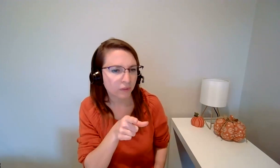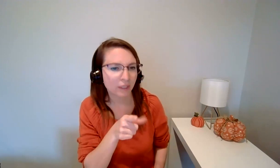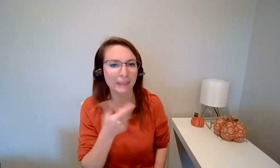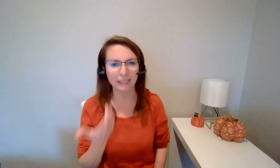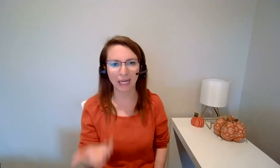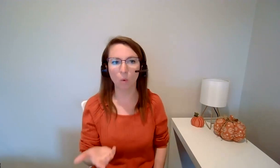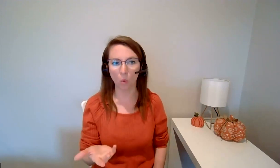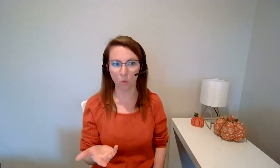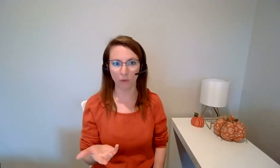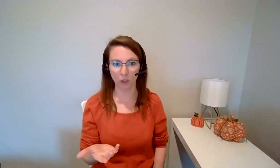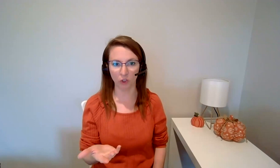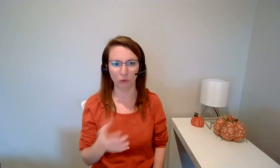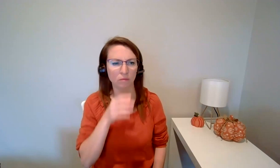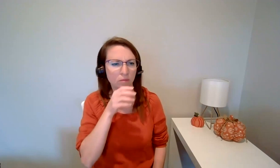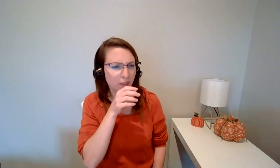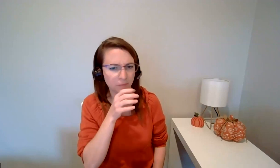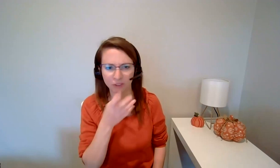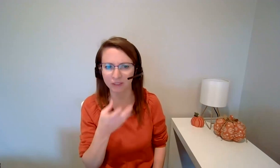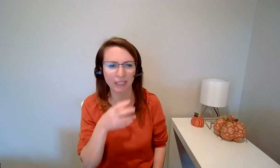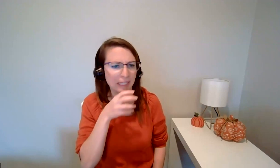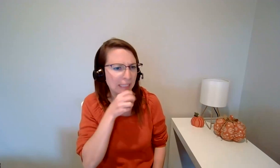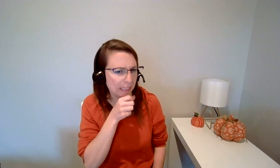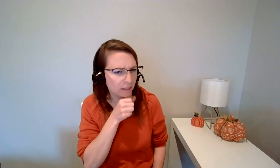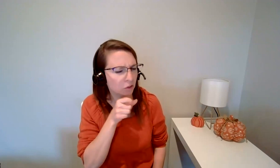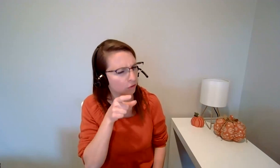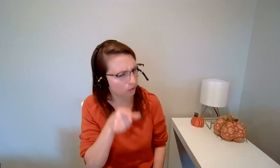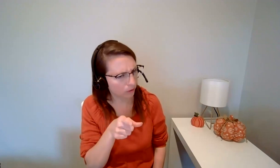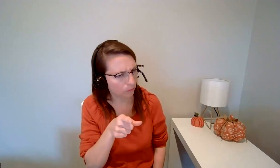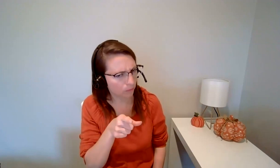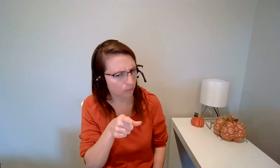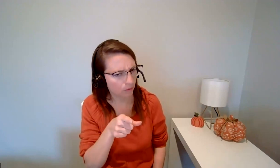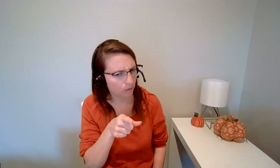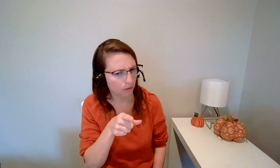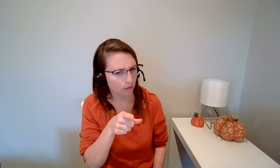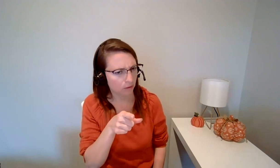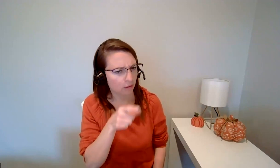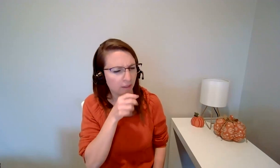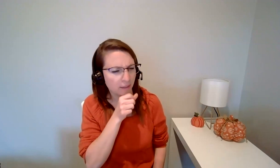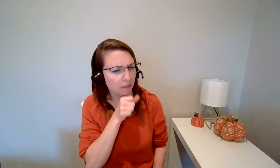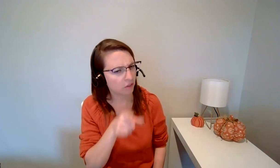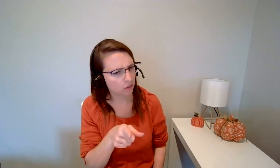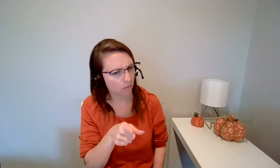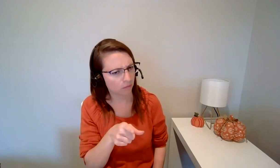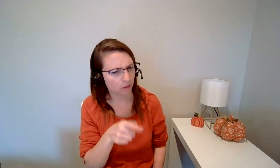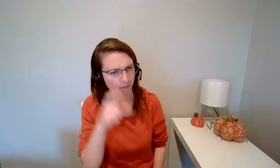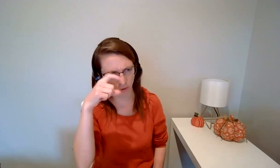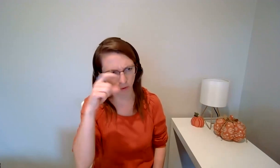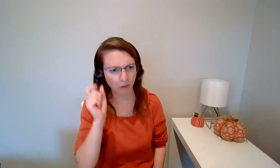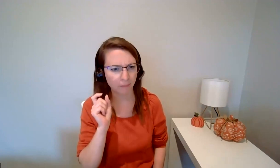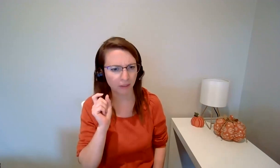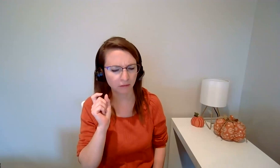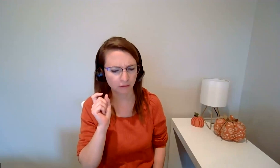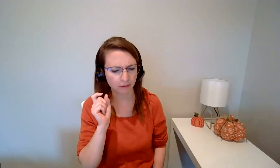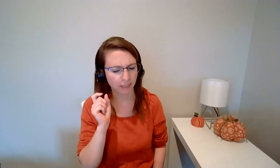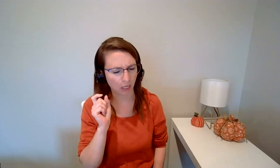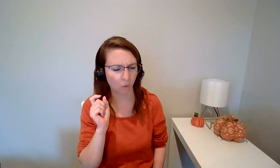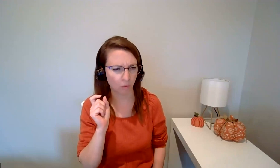that means how old are you? I'm just signing age, you. Age, you. Furrow your eyebrow, because how old are you